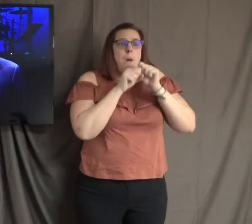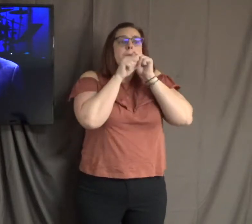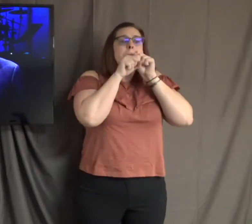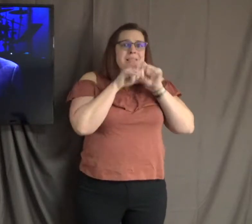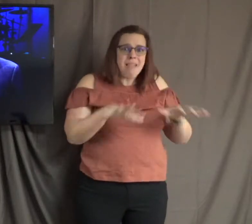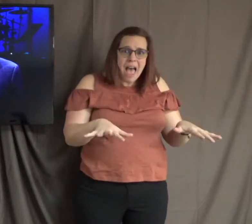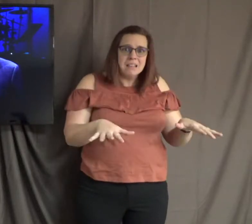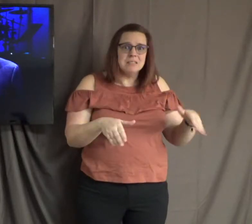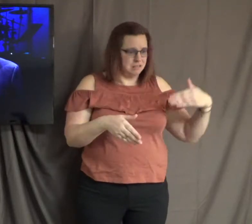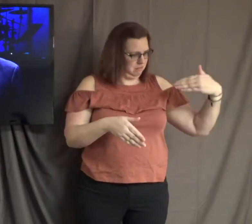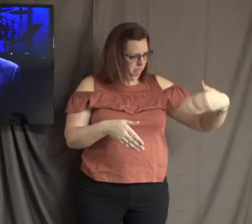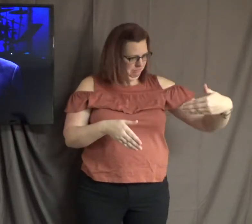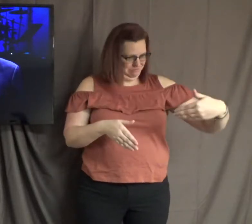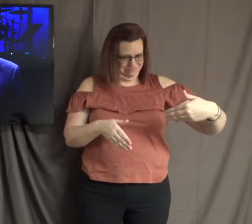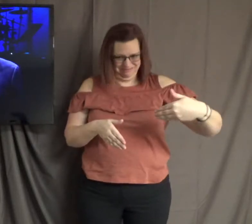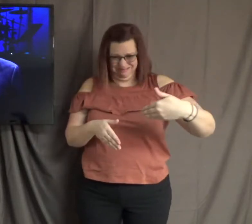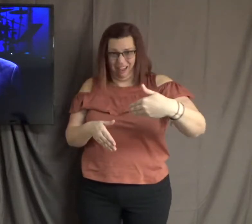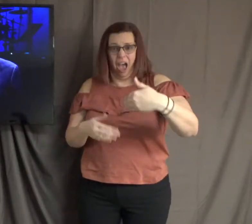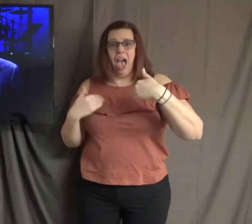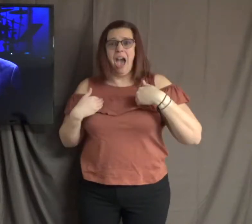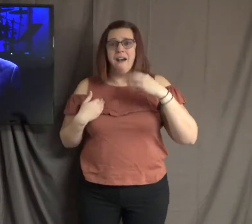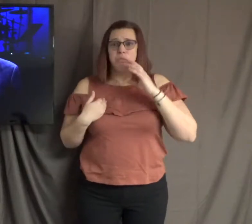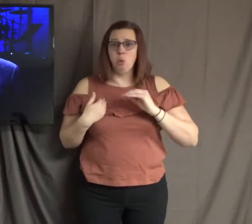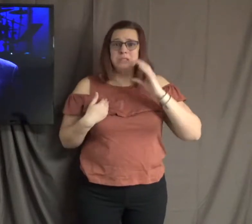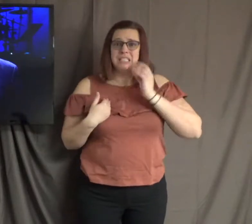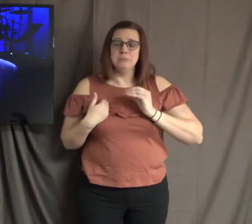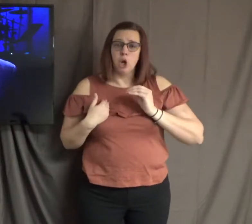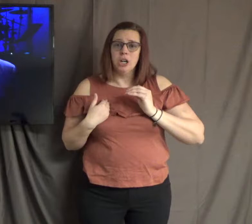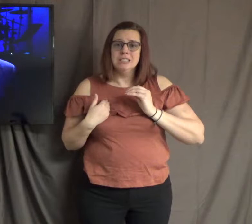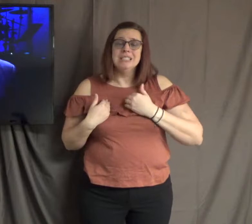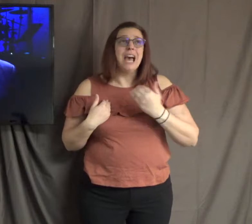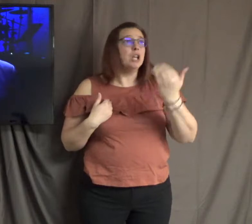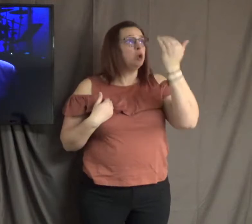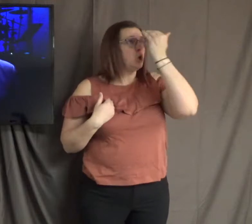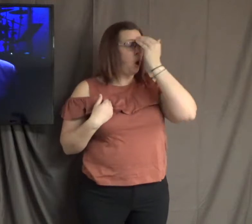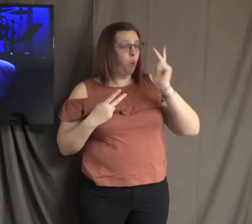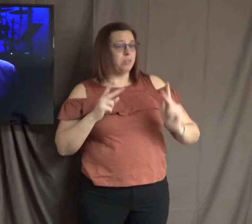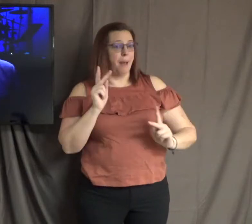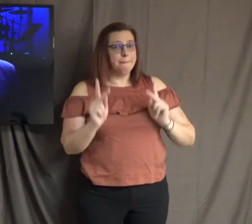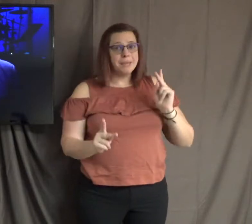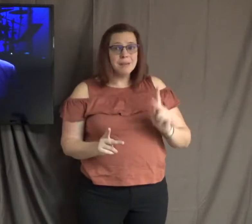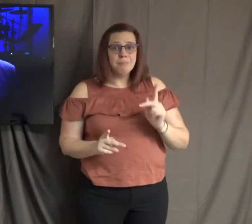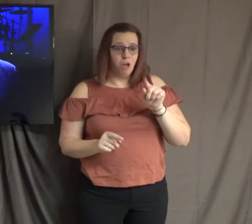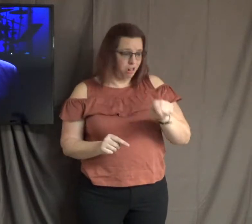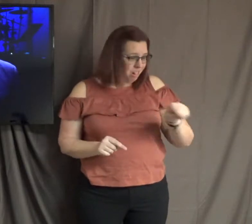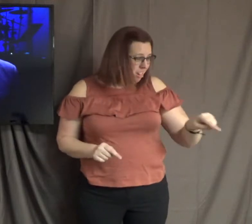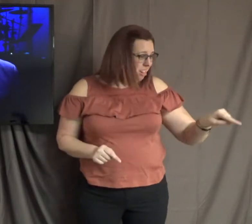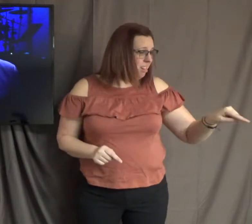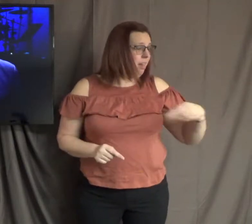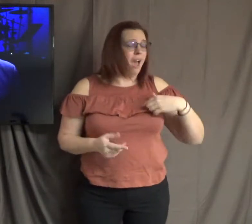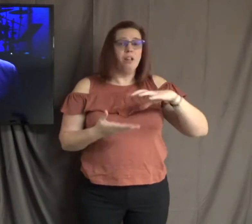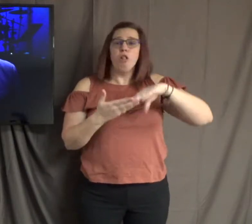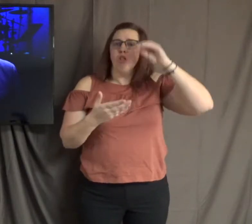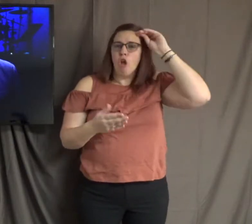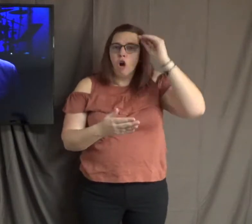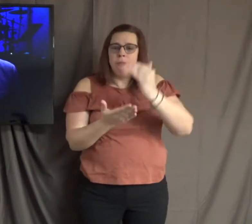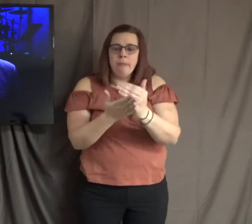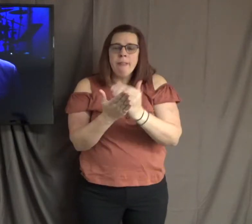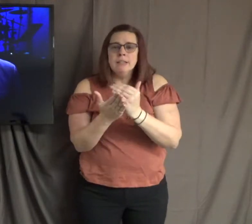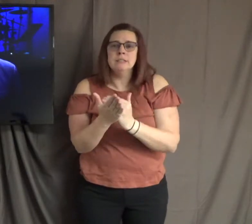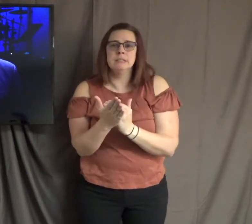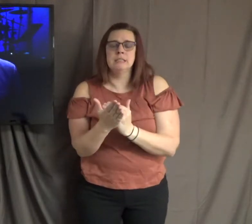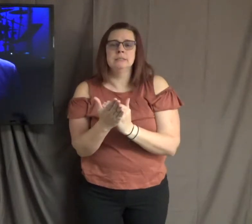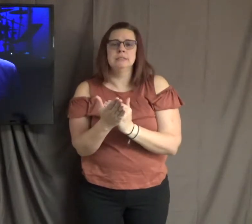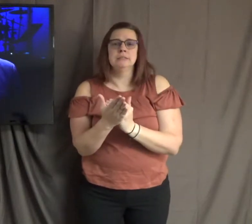been to have the experiences I've had, to know the people that I've known, to learn the lessons that I've learned.